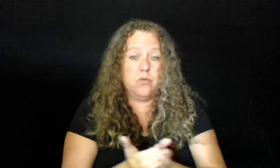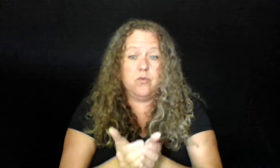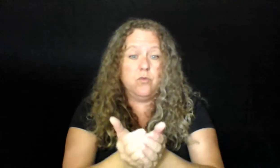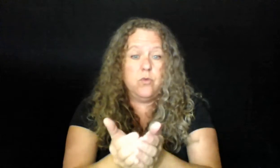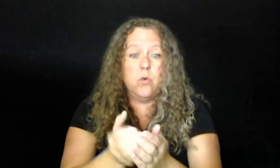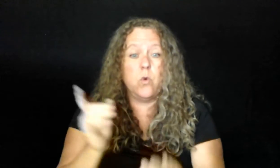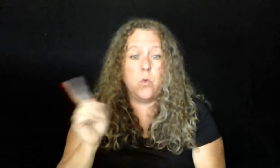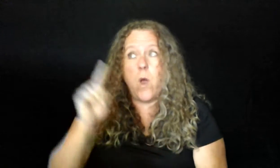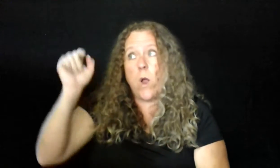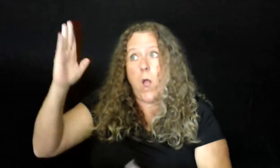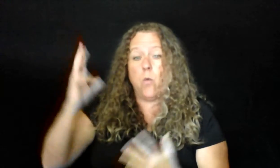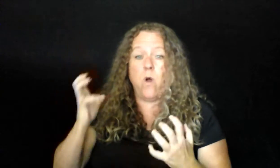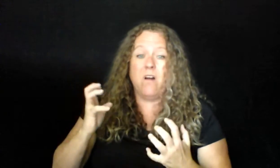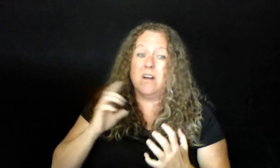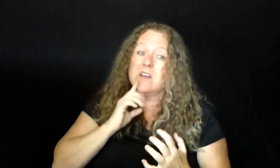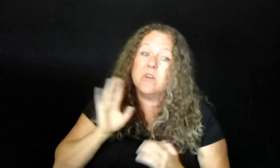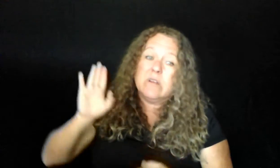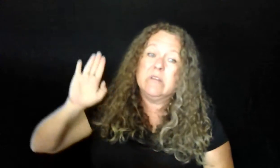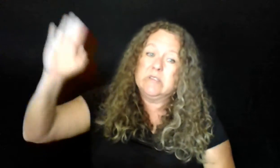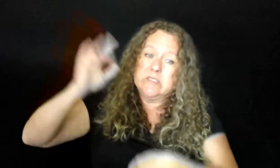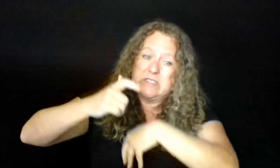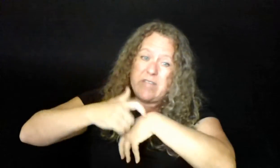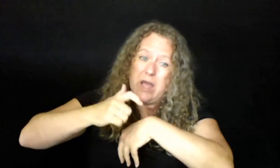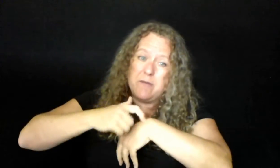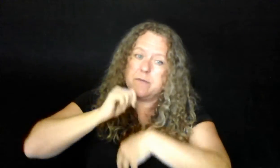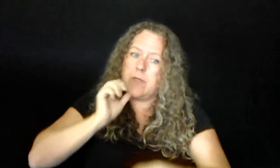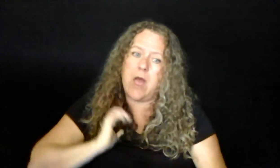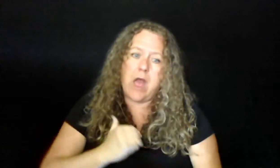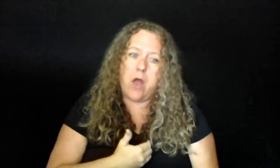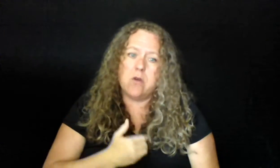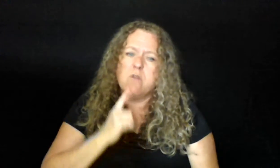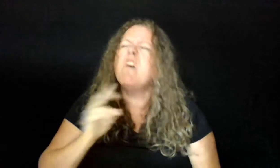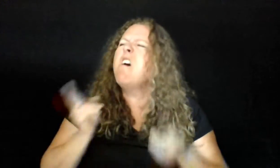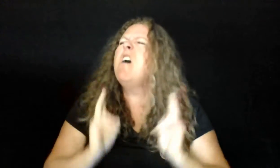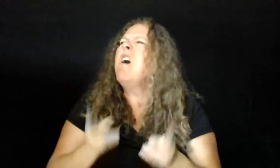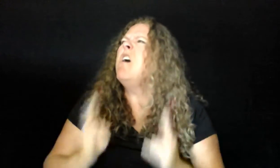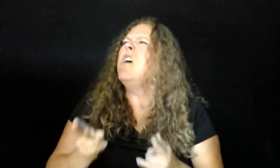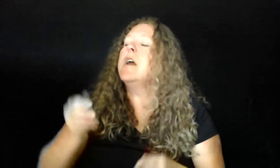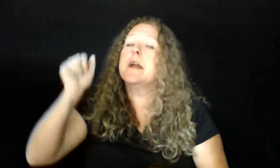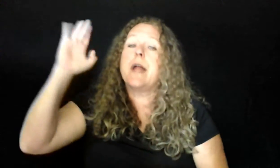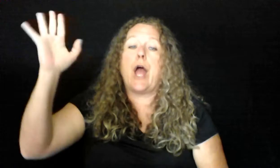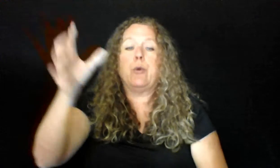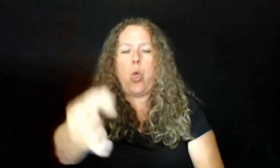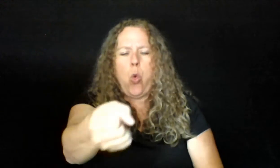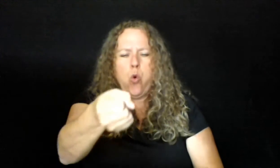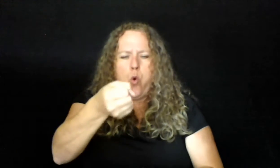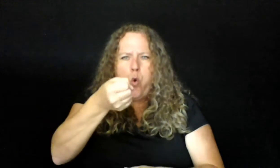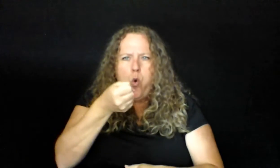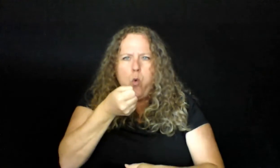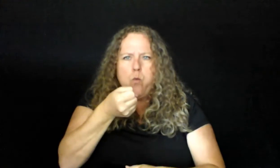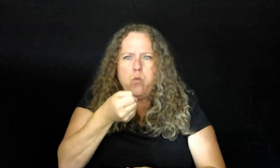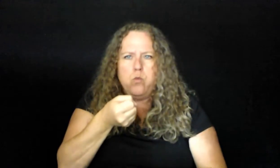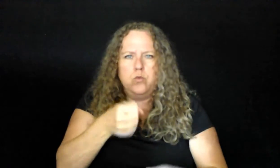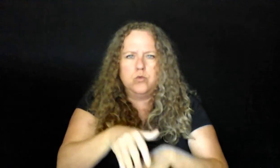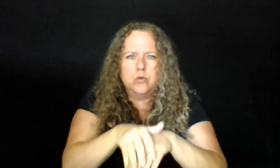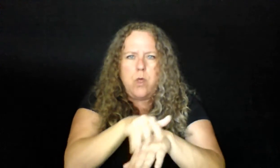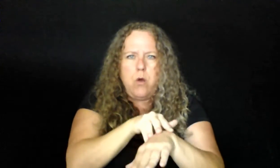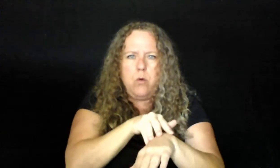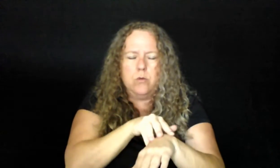going to get there in God's time. If we rush it, God's going to slow us down. Nevertheless, a course correction down the